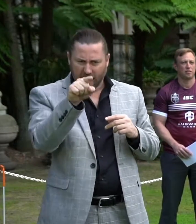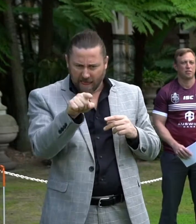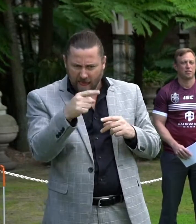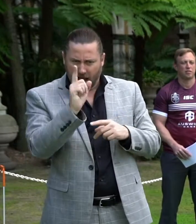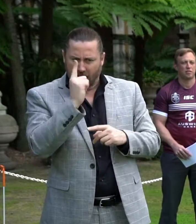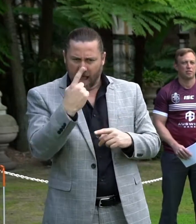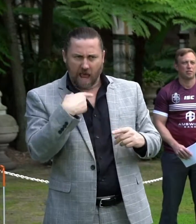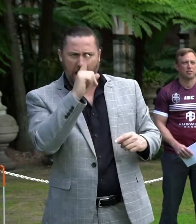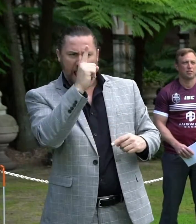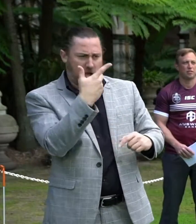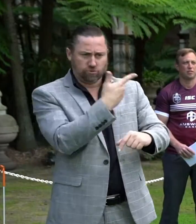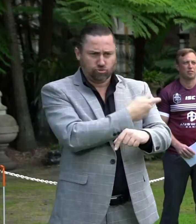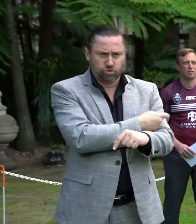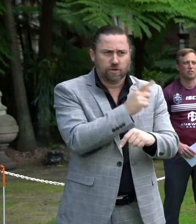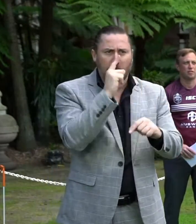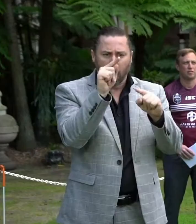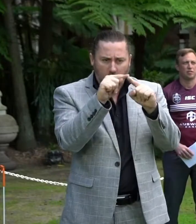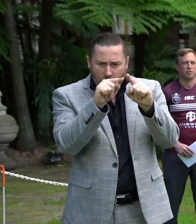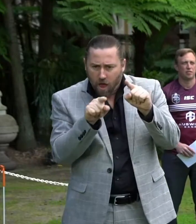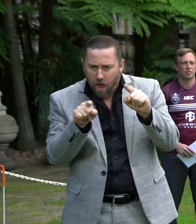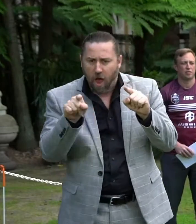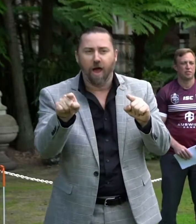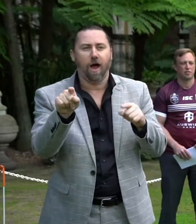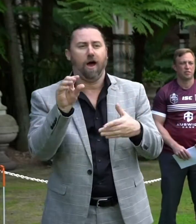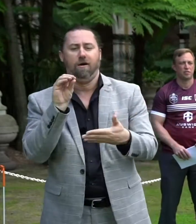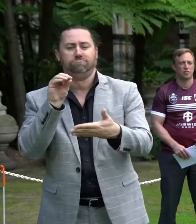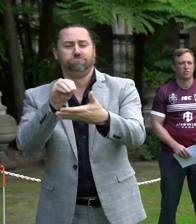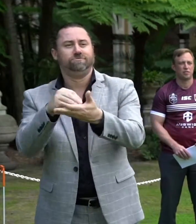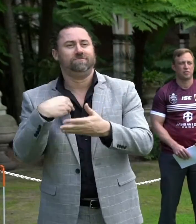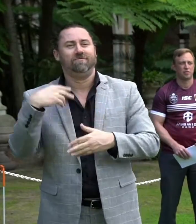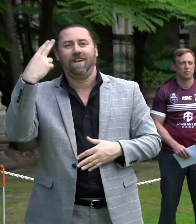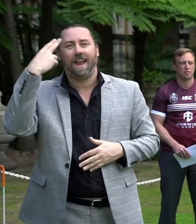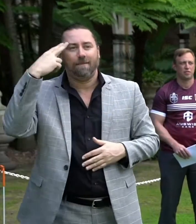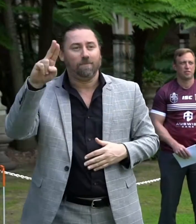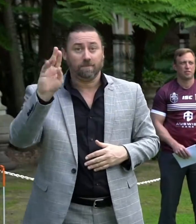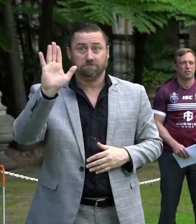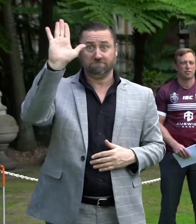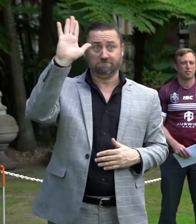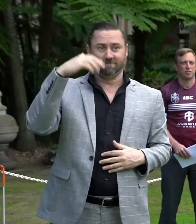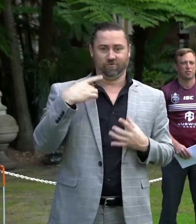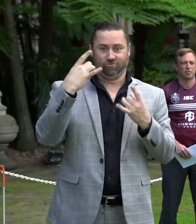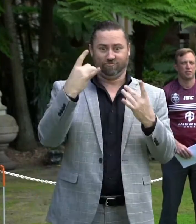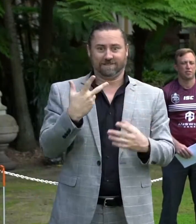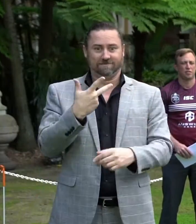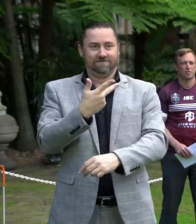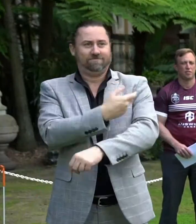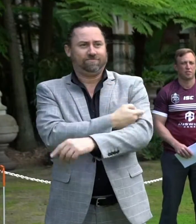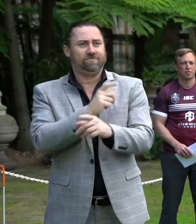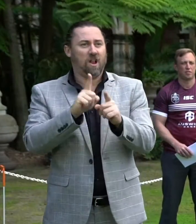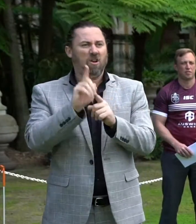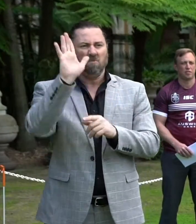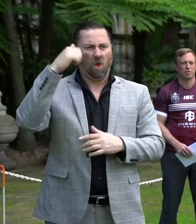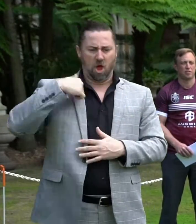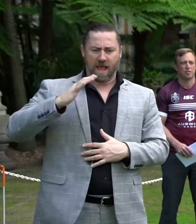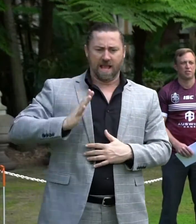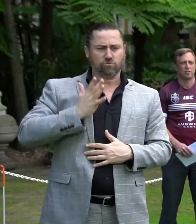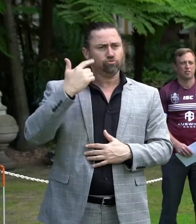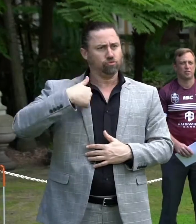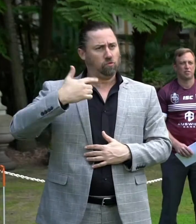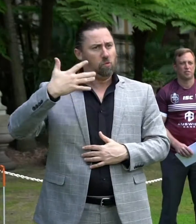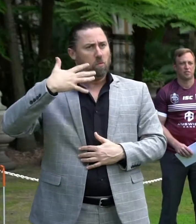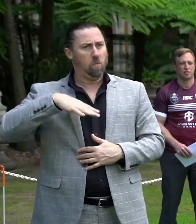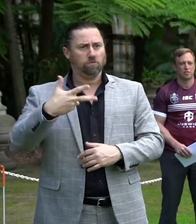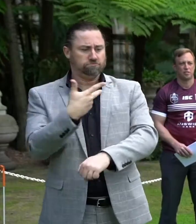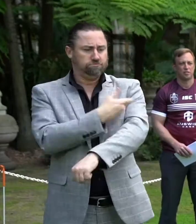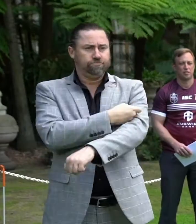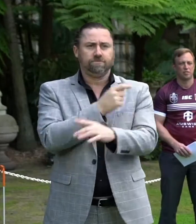interest. So we encourage anyone from 40 to 49 to register their interest in coming forward and getting the Pfizer